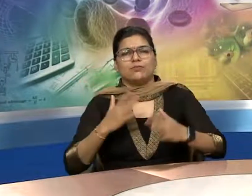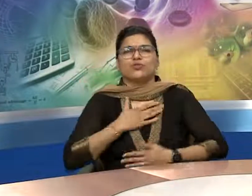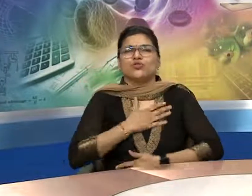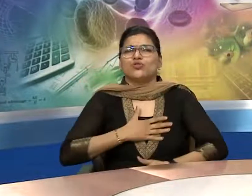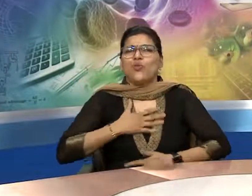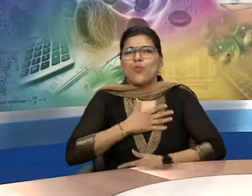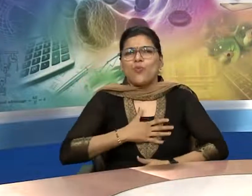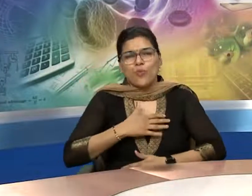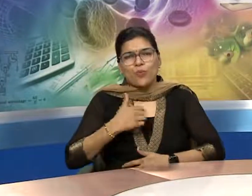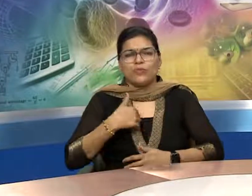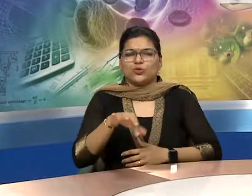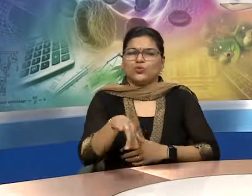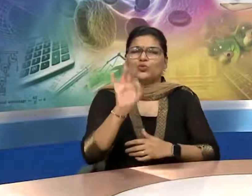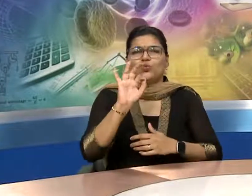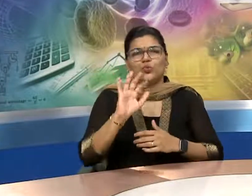This word is recreation.